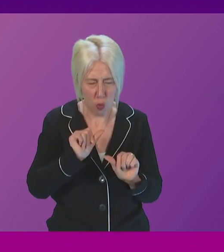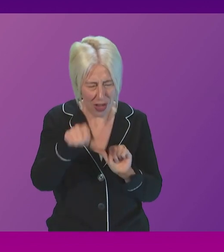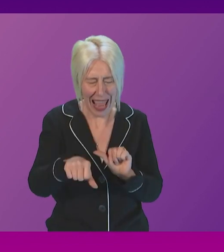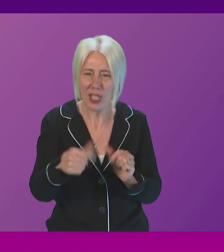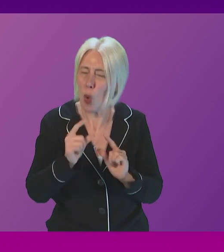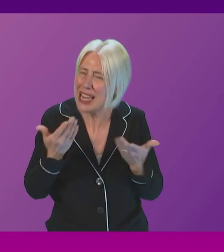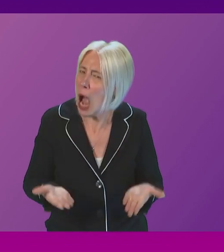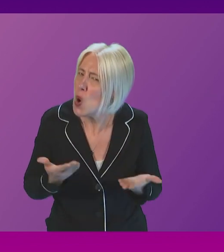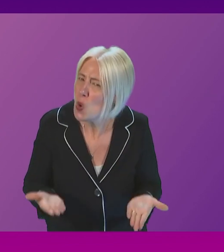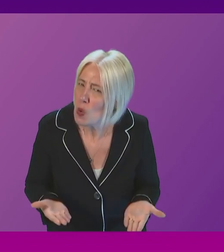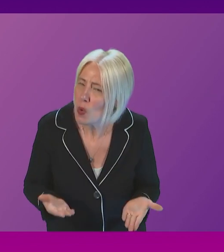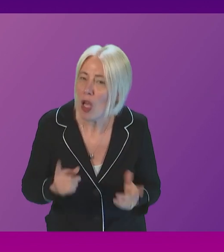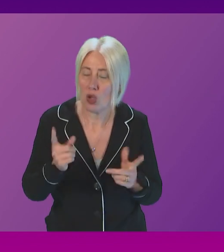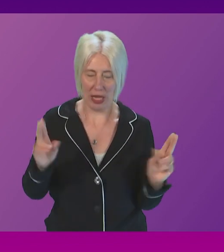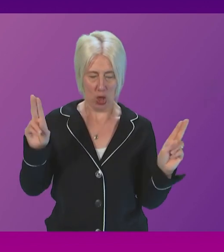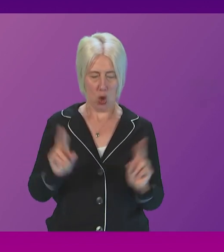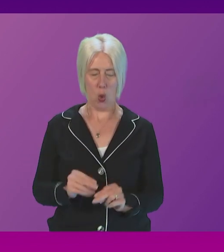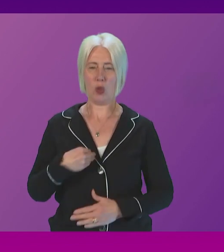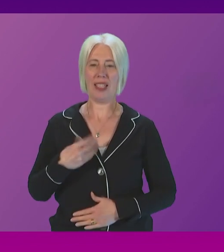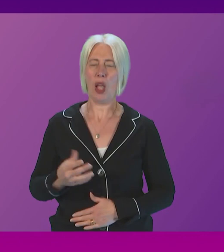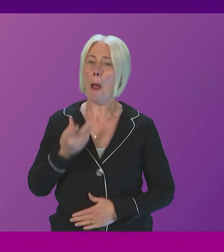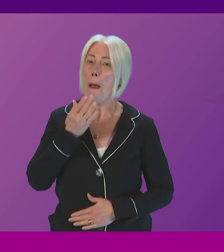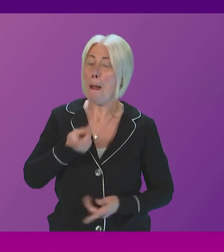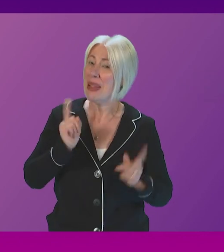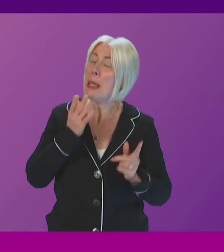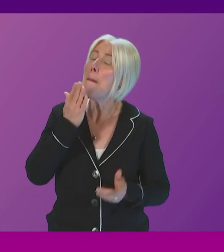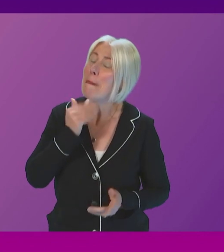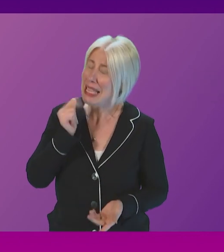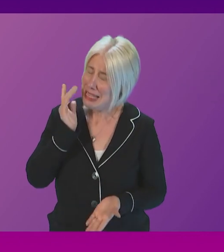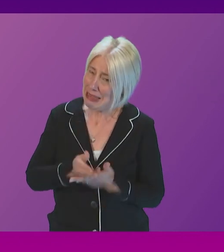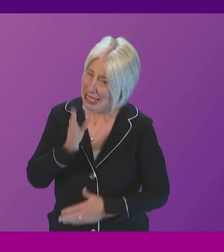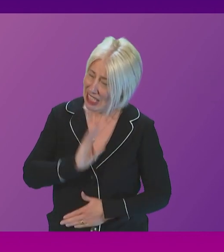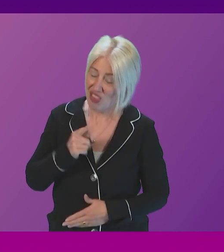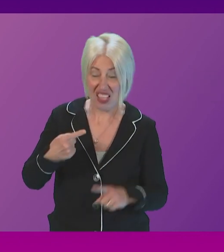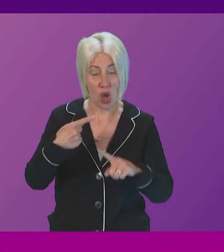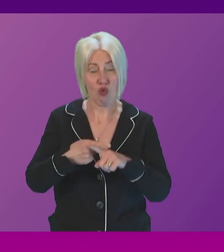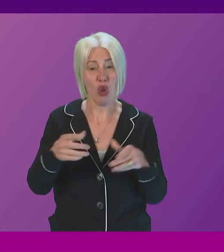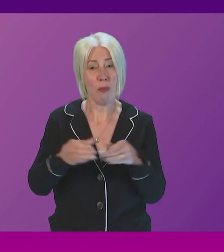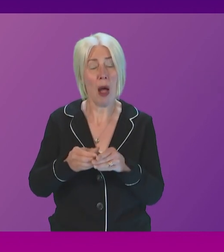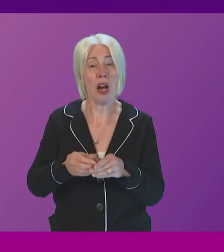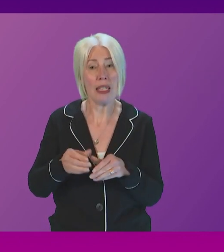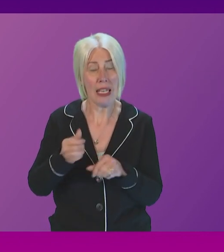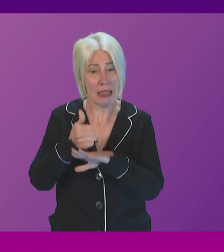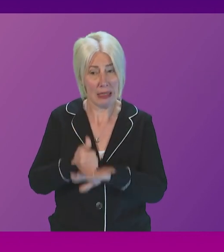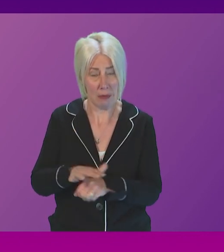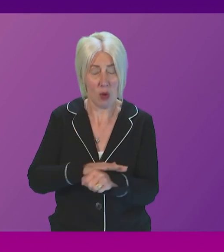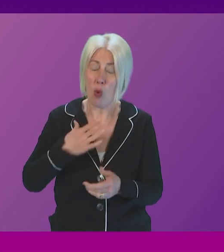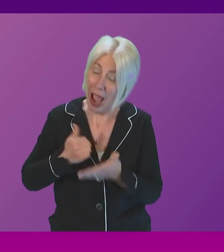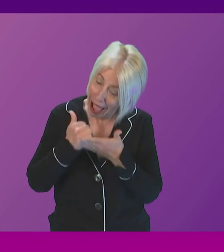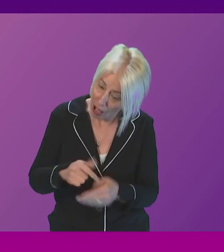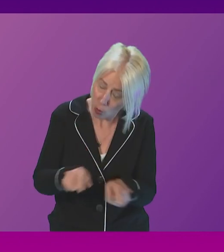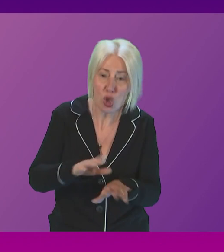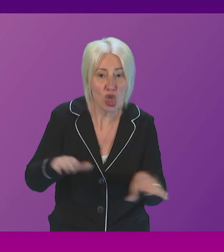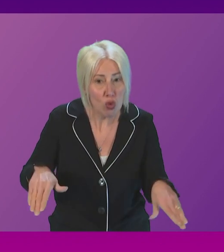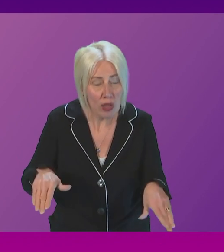And the one thing I would say, and I need to close now, is, Minister, please take this seriously. We're coming to you from a cross-party basis, and we want to get help for these children.